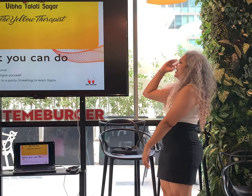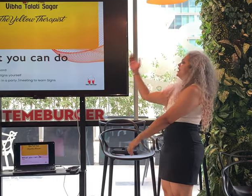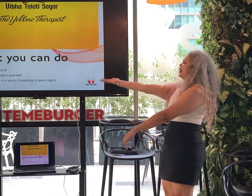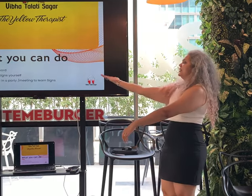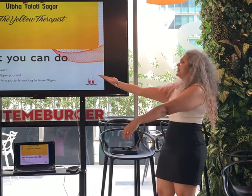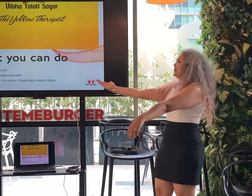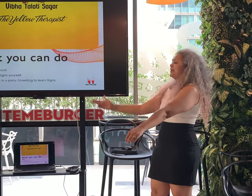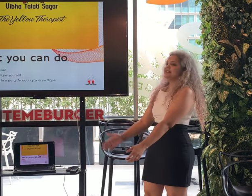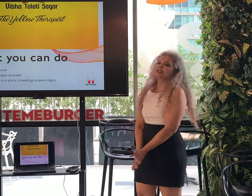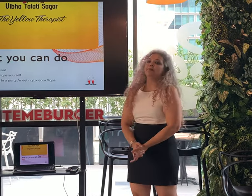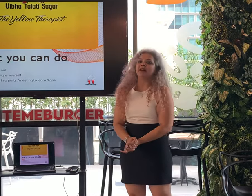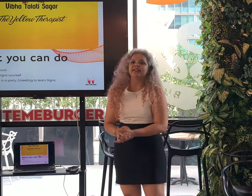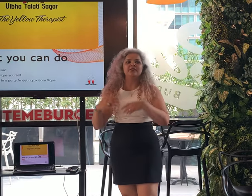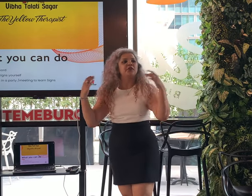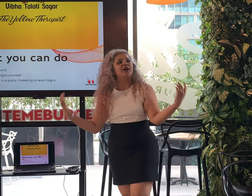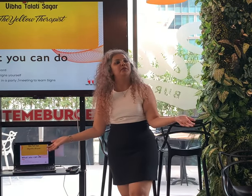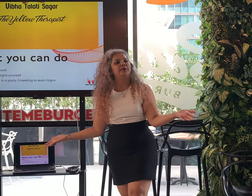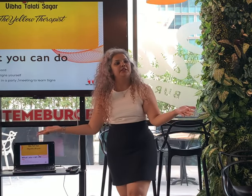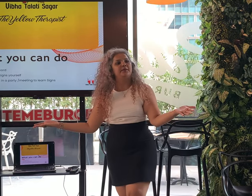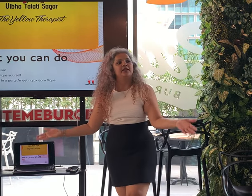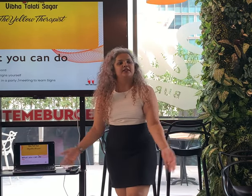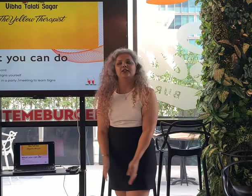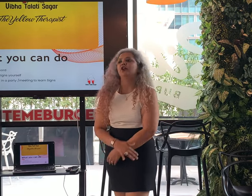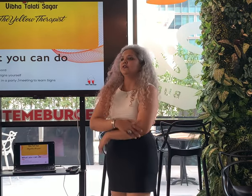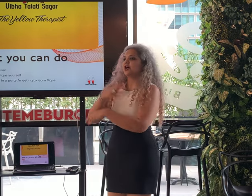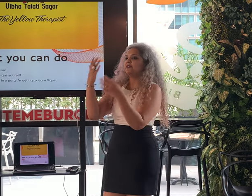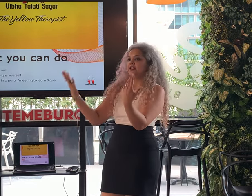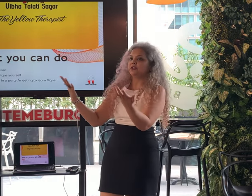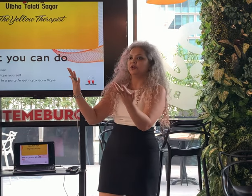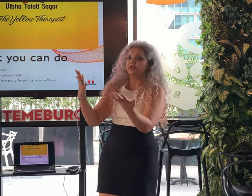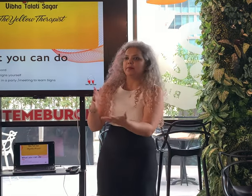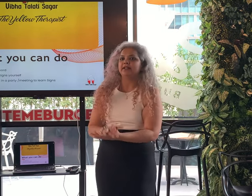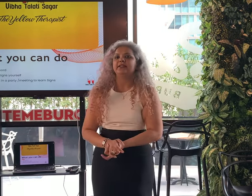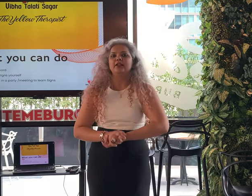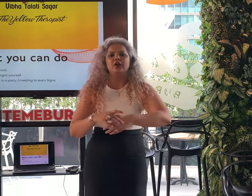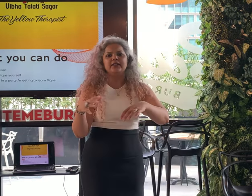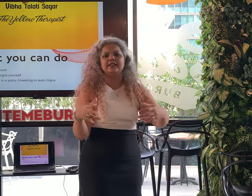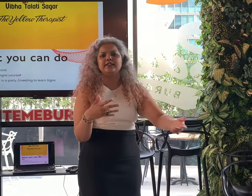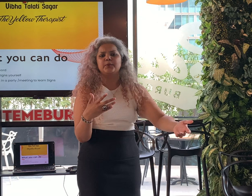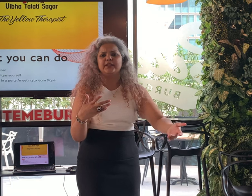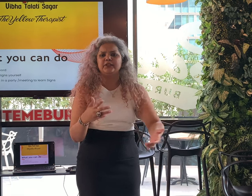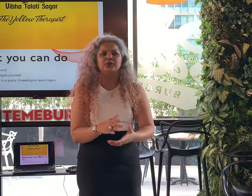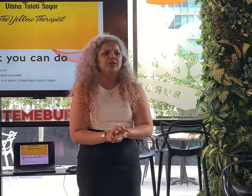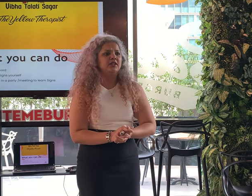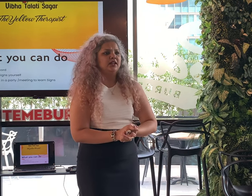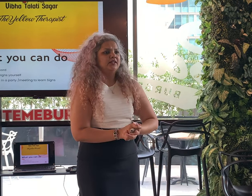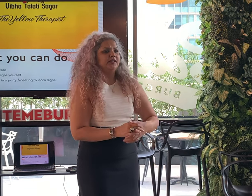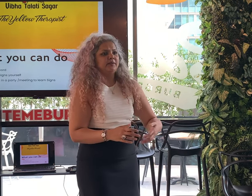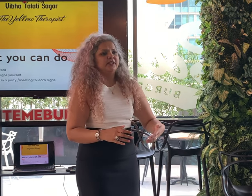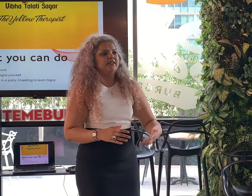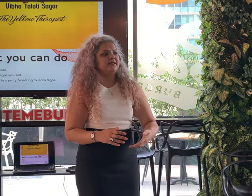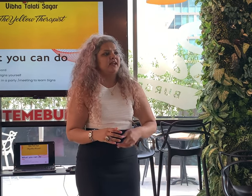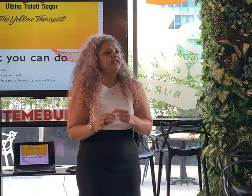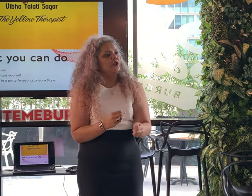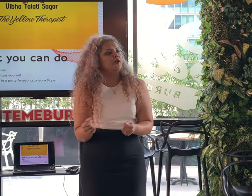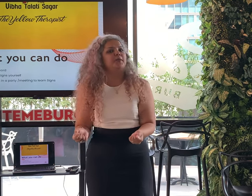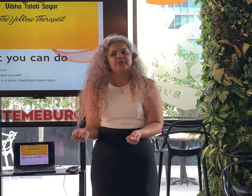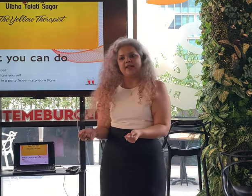Deaf Jack. minutes at a party. you have a birthday party. Or if you have any cocktail party. Allot at least 20 to 30 minutes. And talk about sign